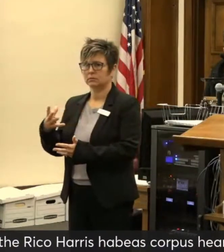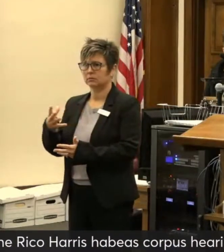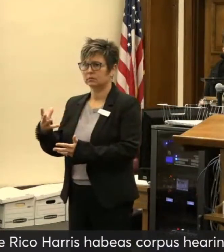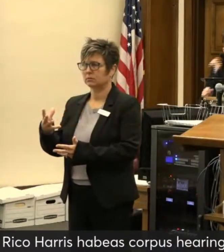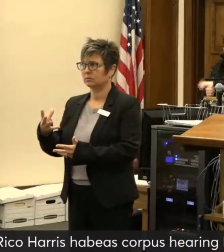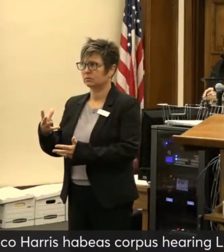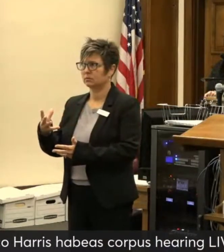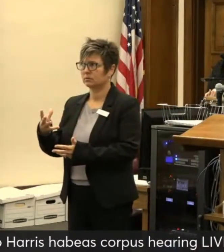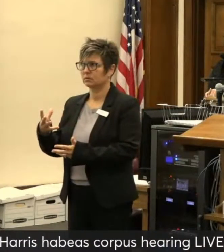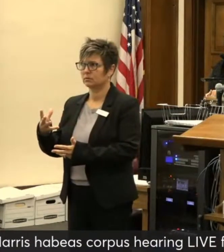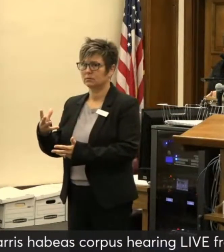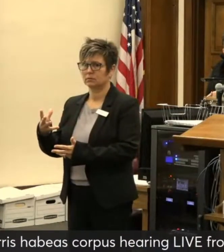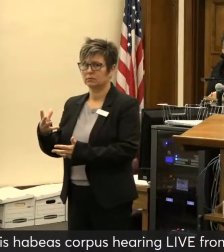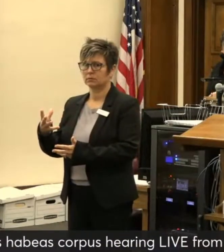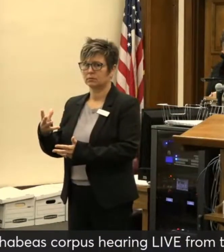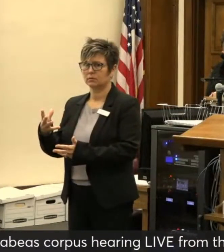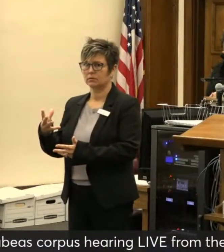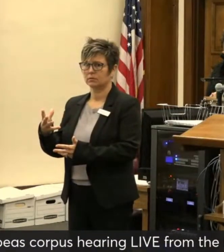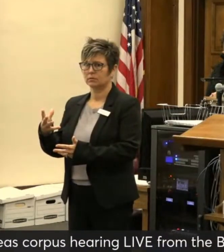the,